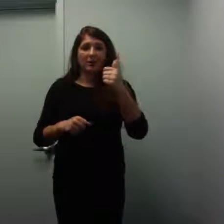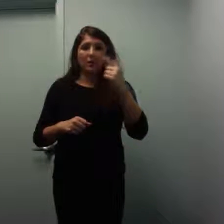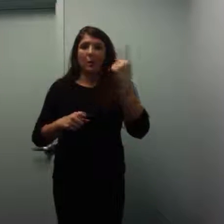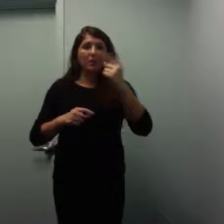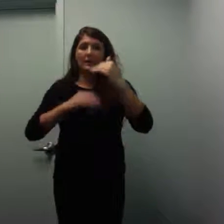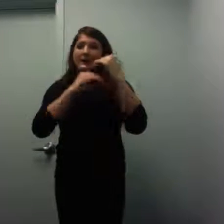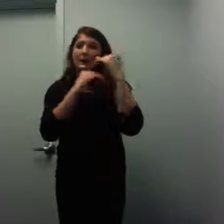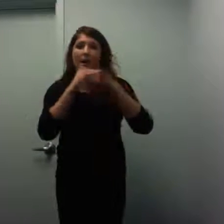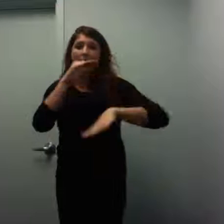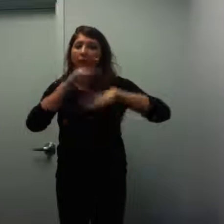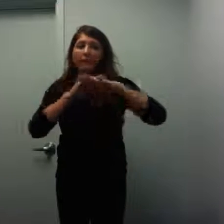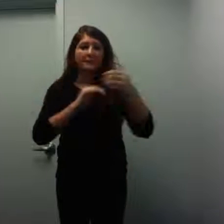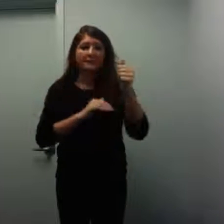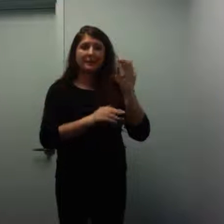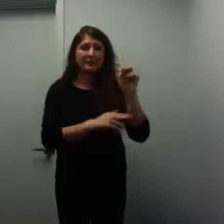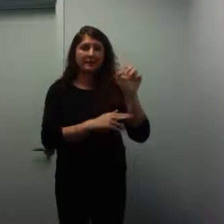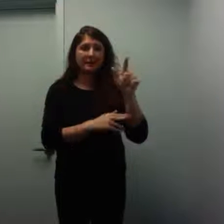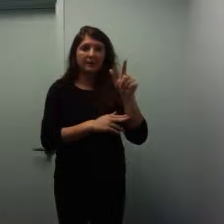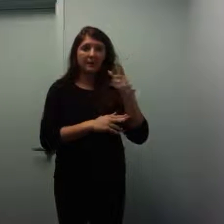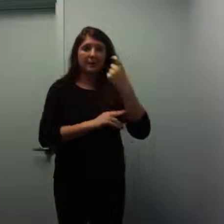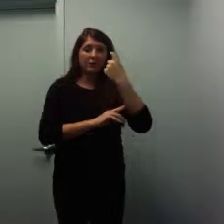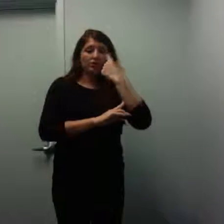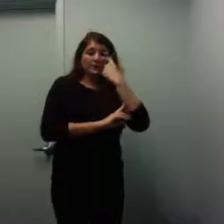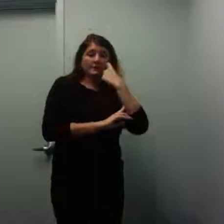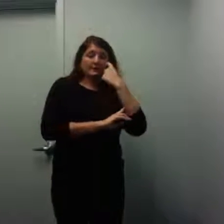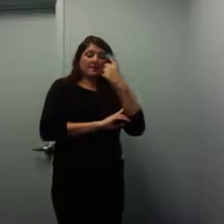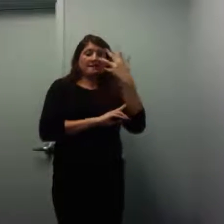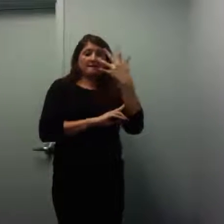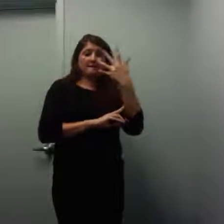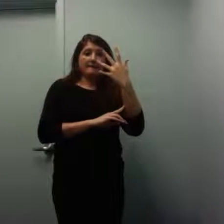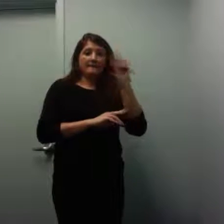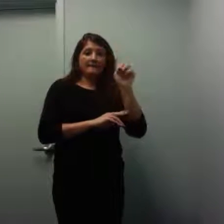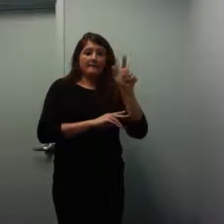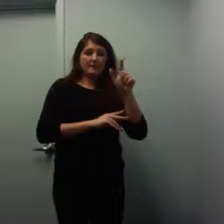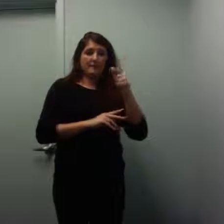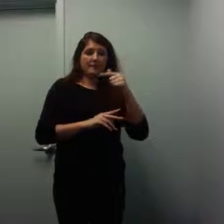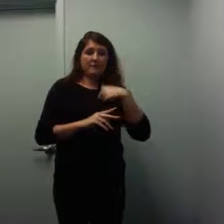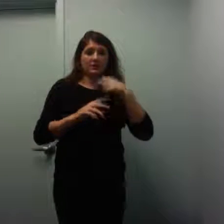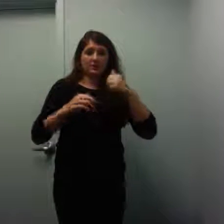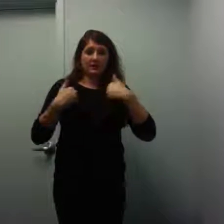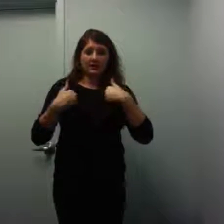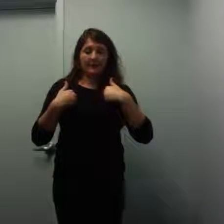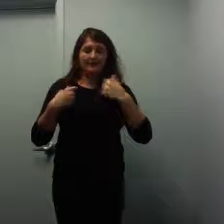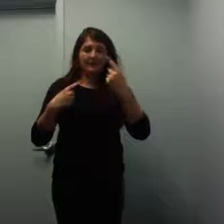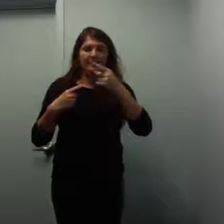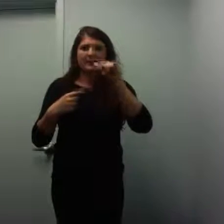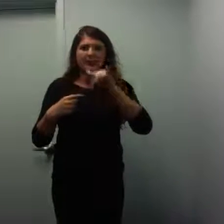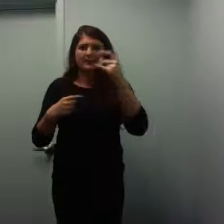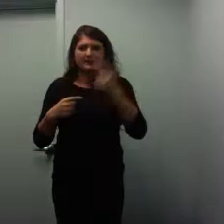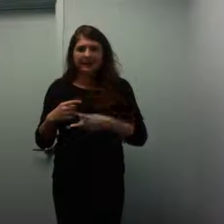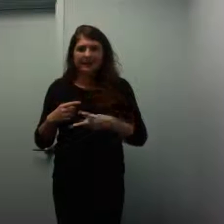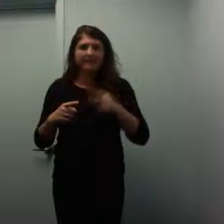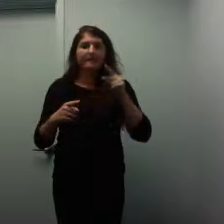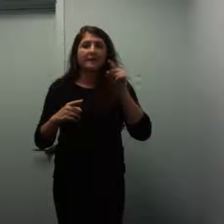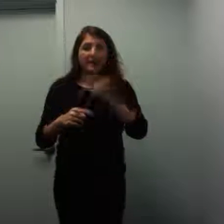air is holding 5 milliliters total. That's half, 1/2, 50%. That's relative humidity.